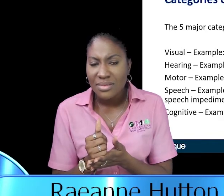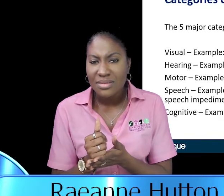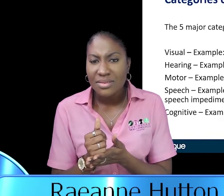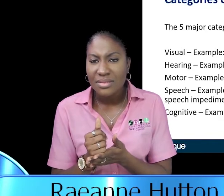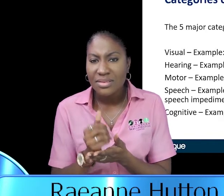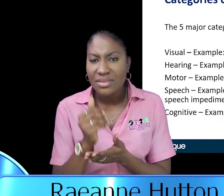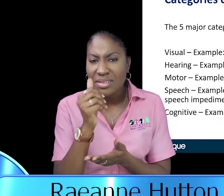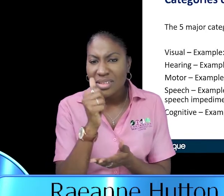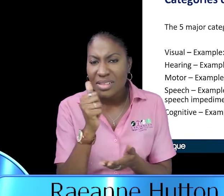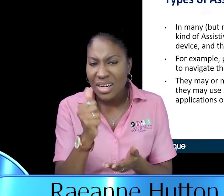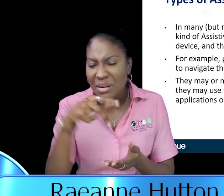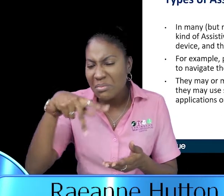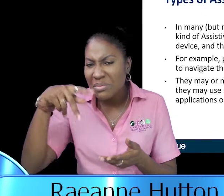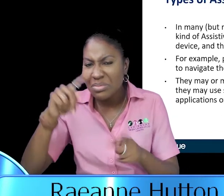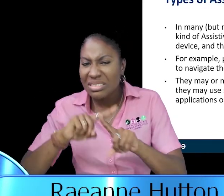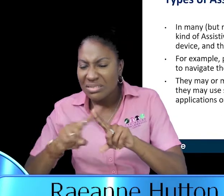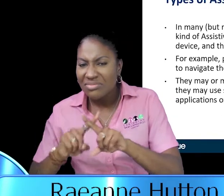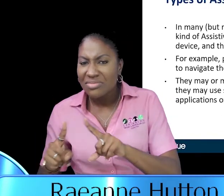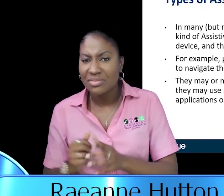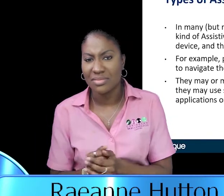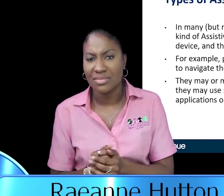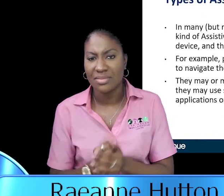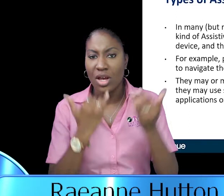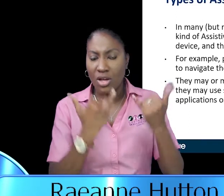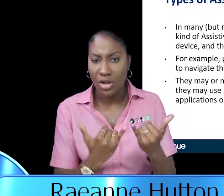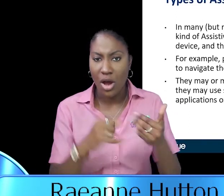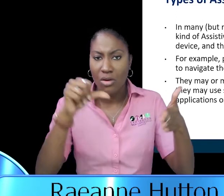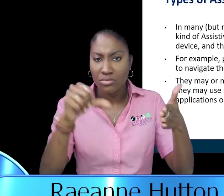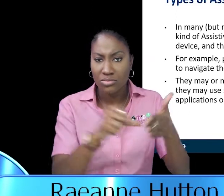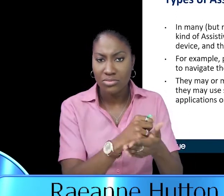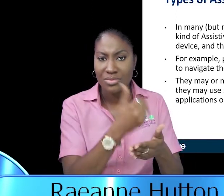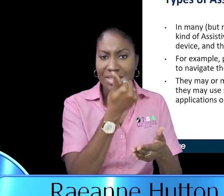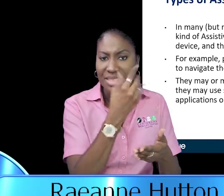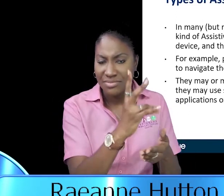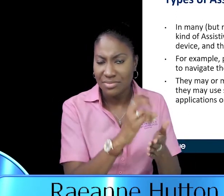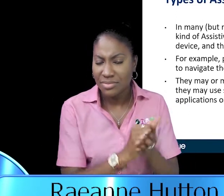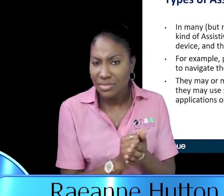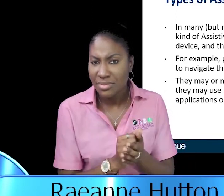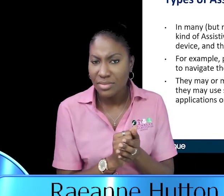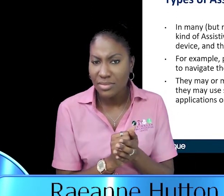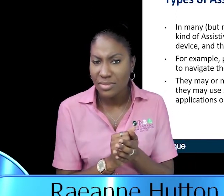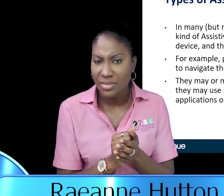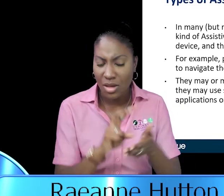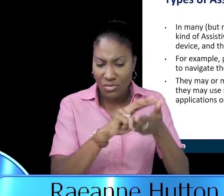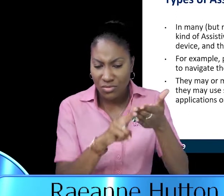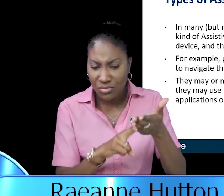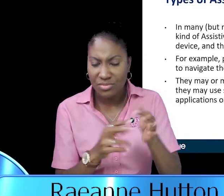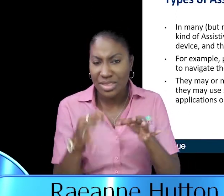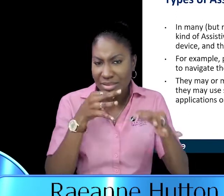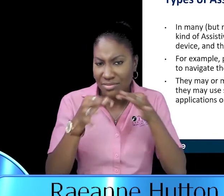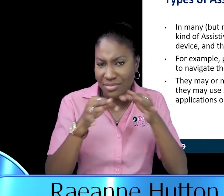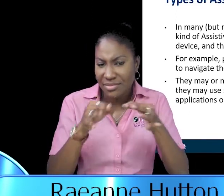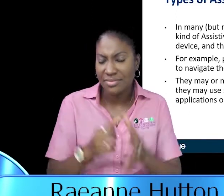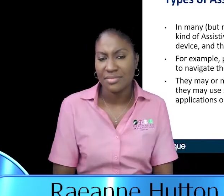Let's go to slide 17. So I think I sort of already hit on 17 categories of disabilities. See if I missed